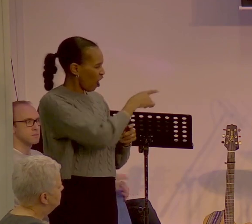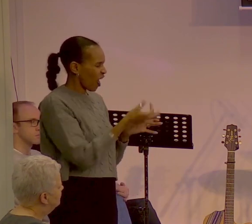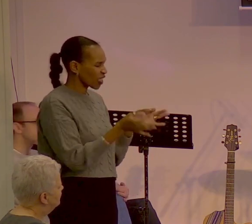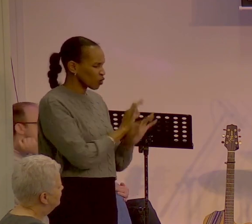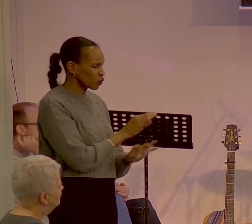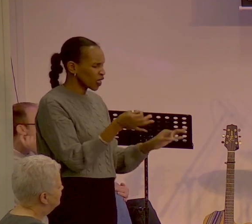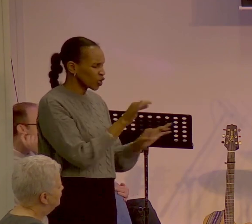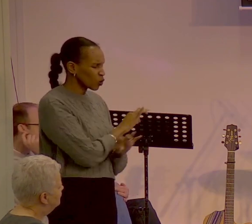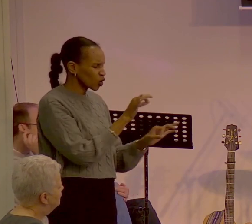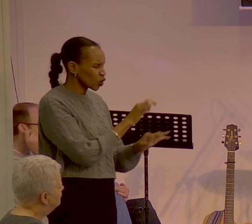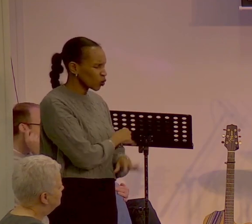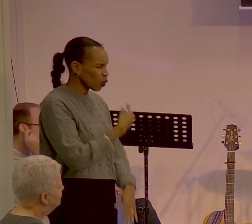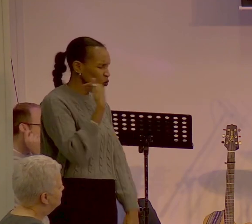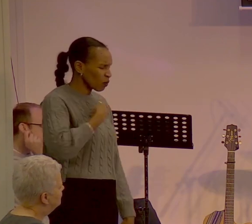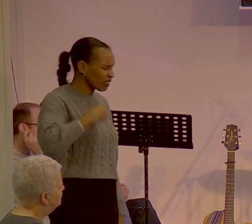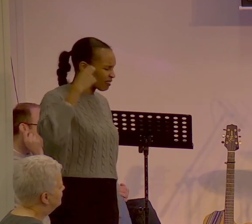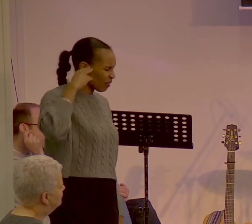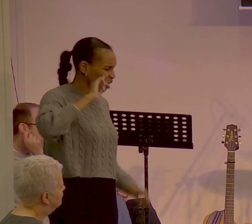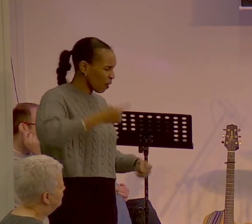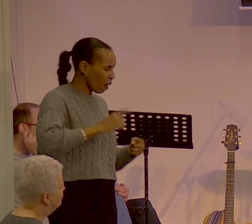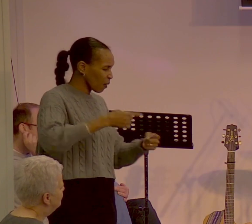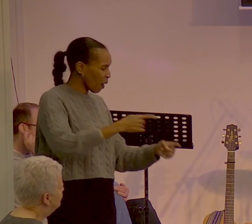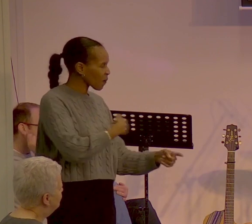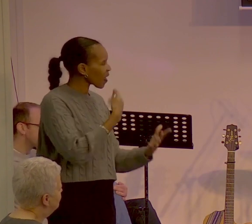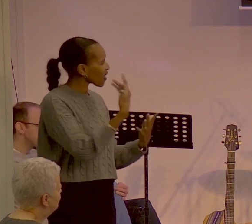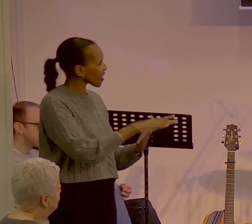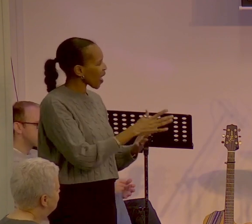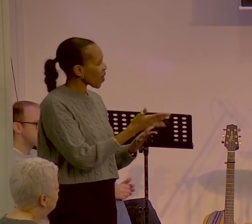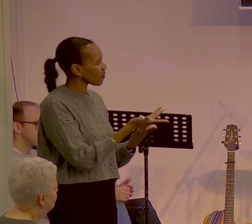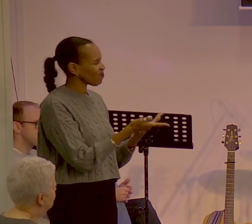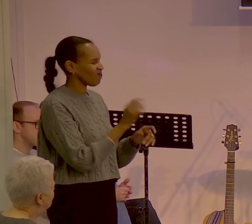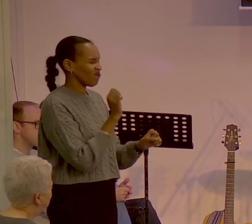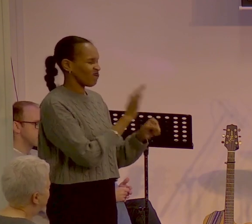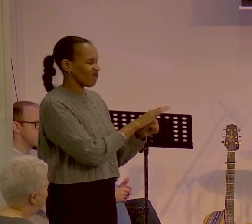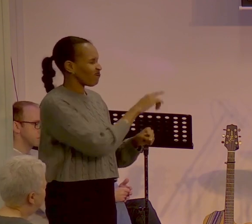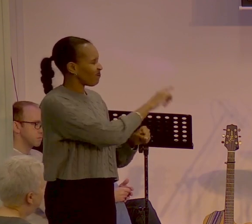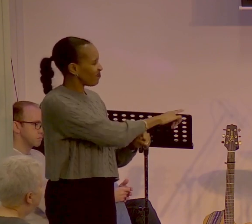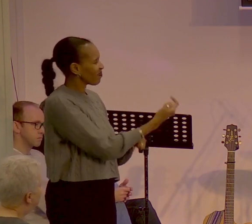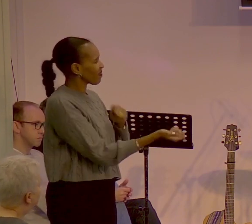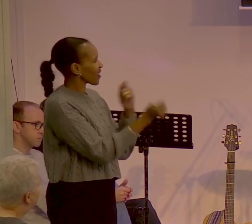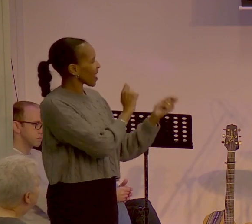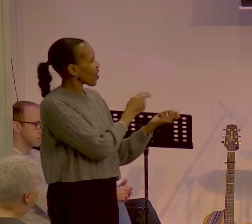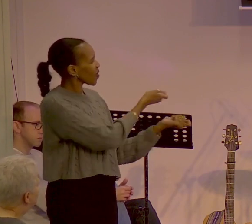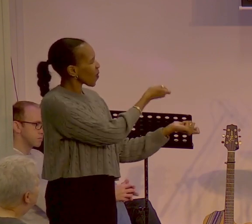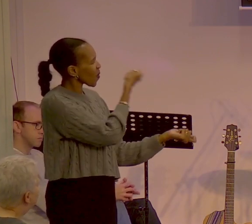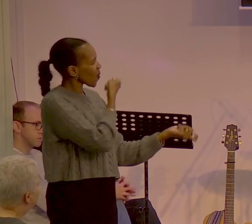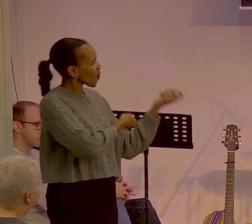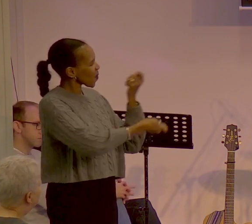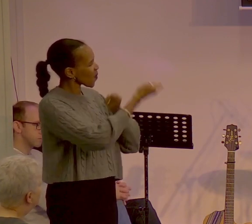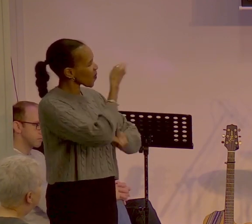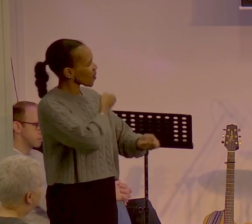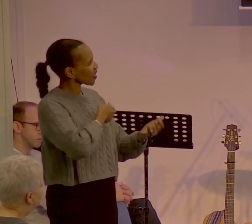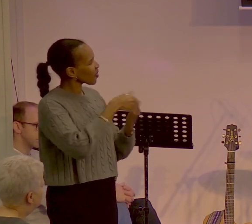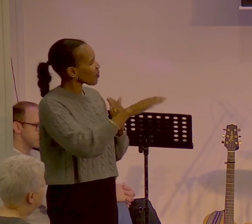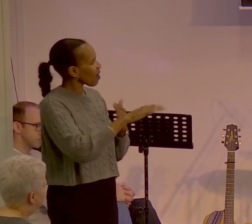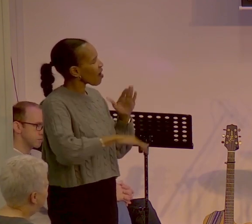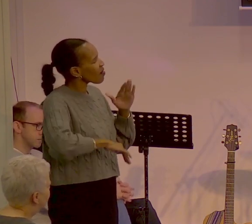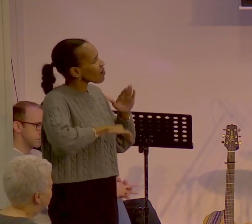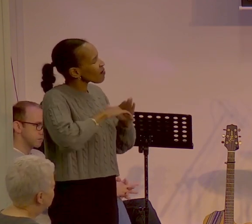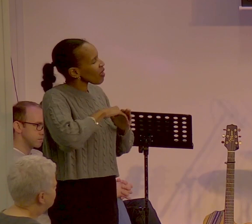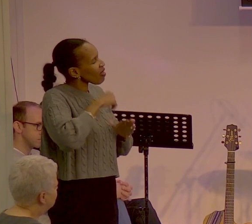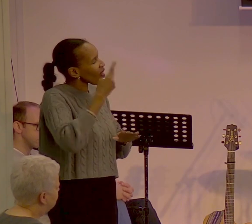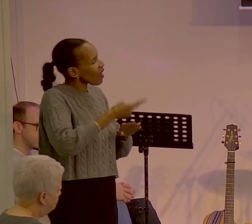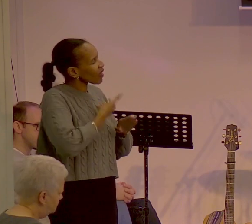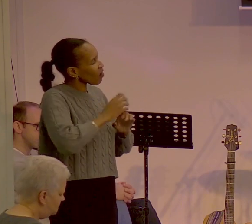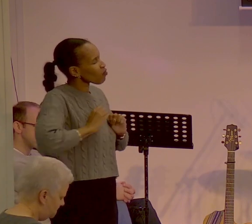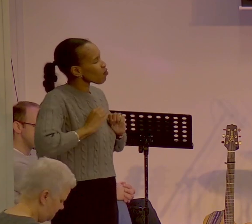excuses, but drew her into ministry. Now, Lord, we pray, fill her afresh